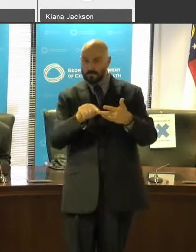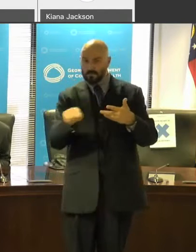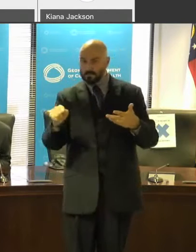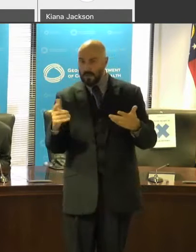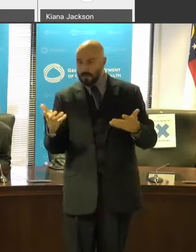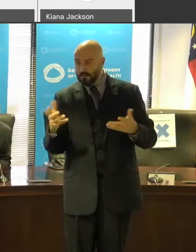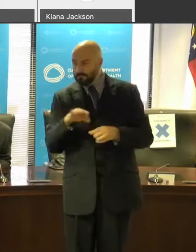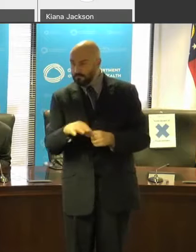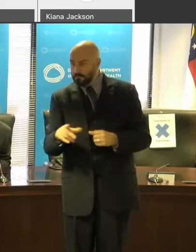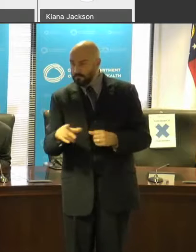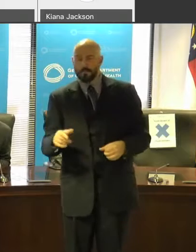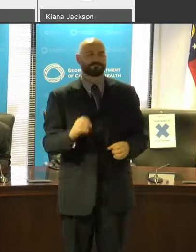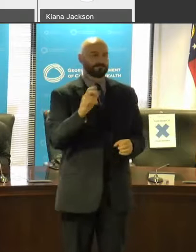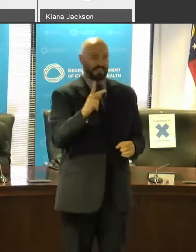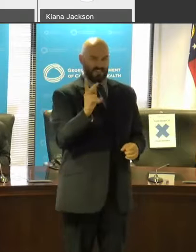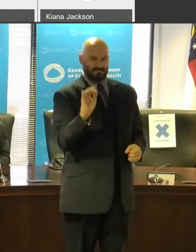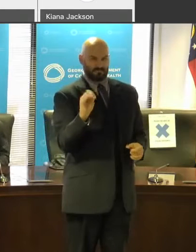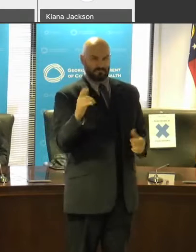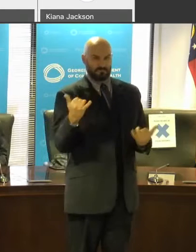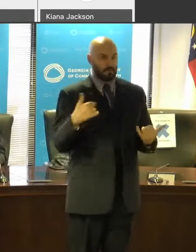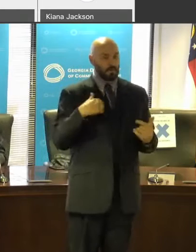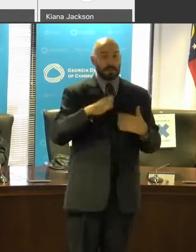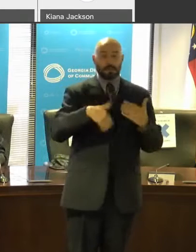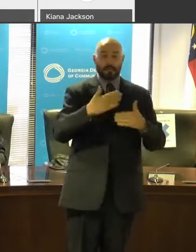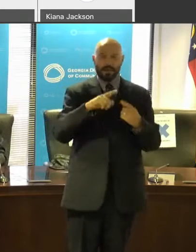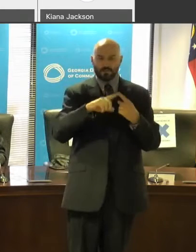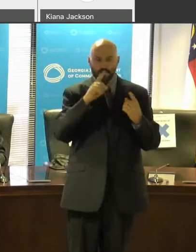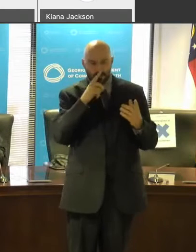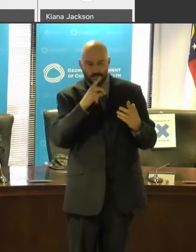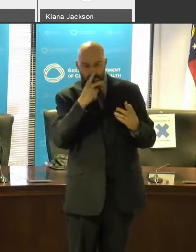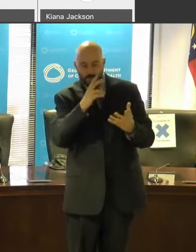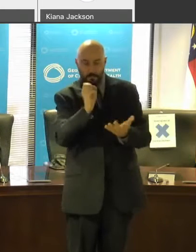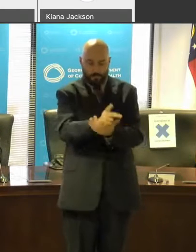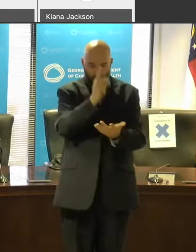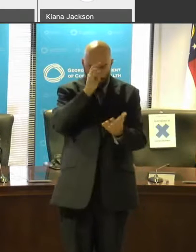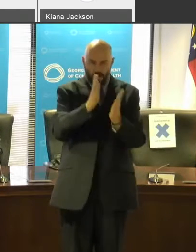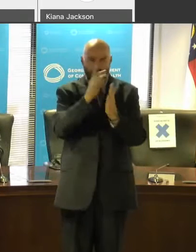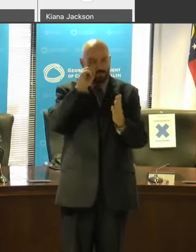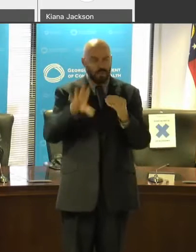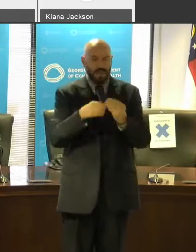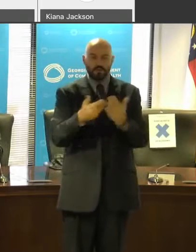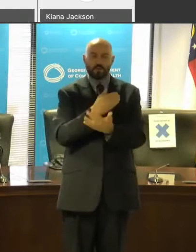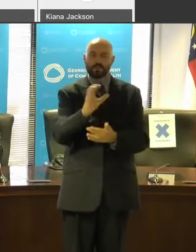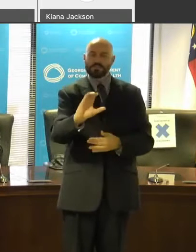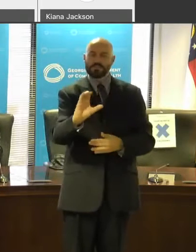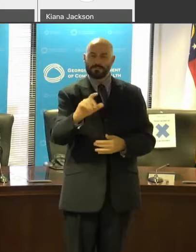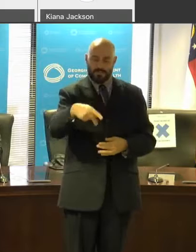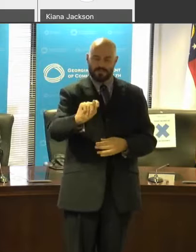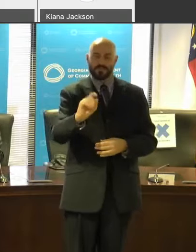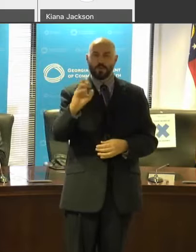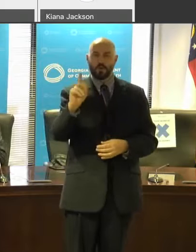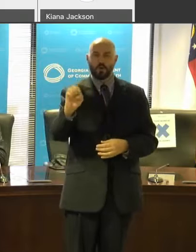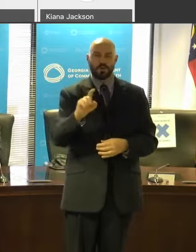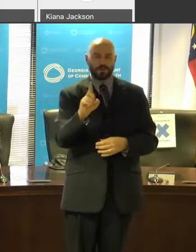the next item is to seek final approval for a request to add a new CPT code, code D1354